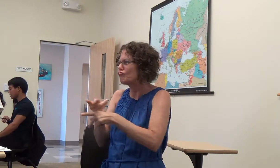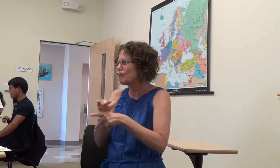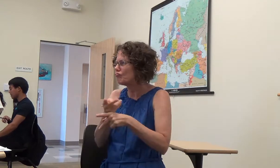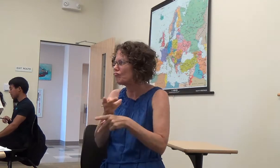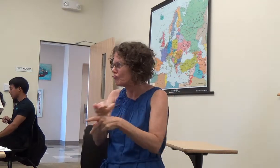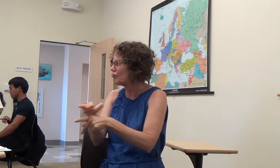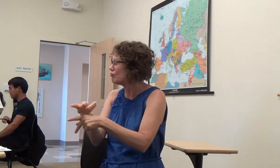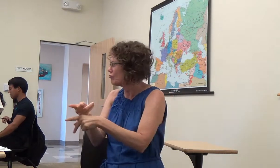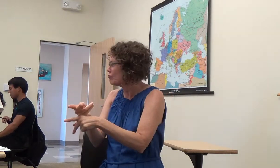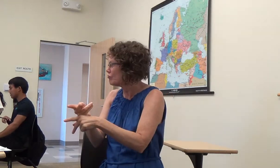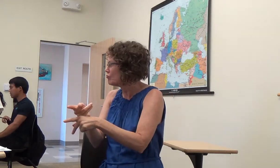Okay, I'm gonna